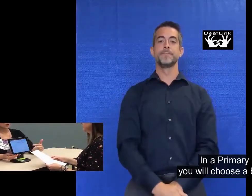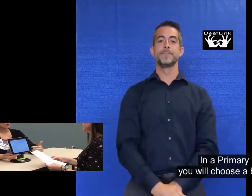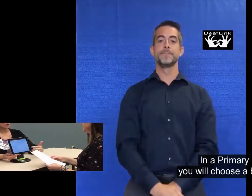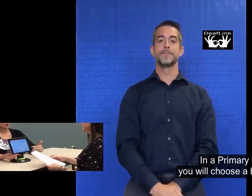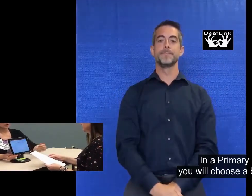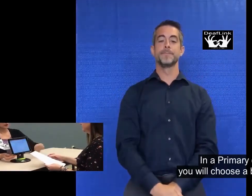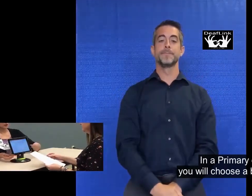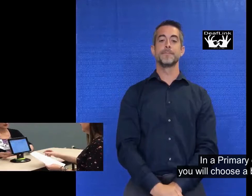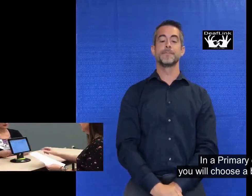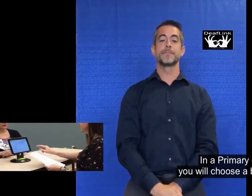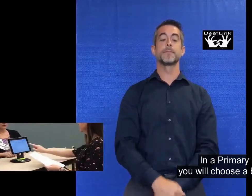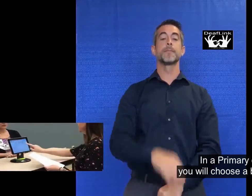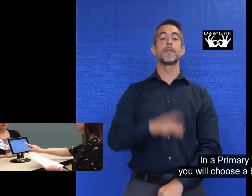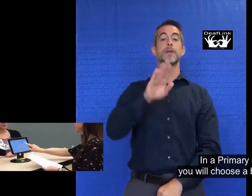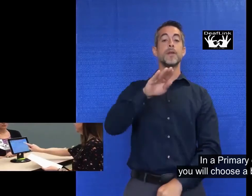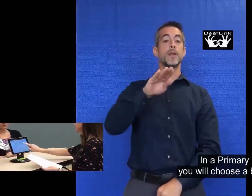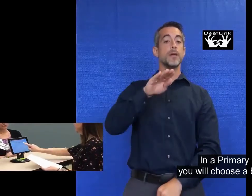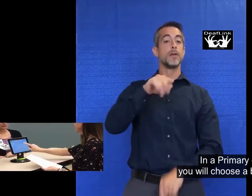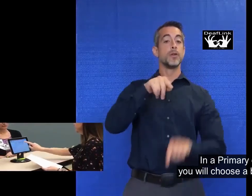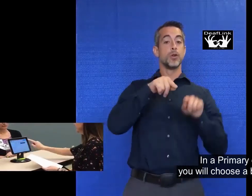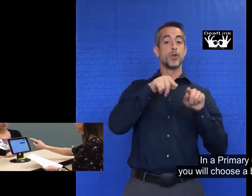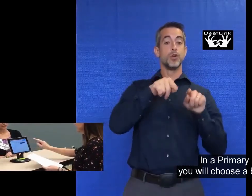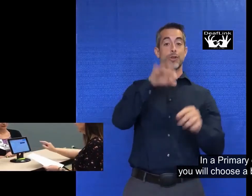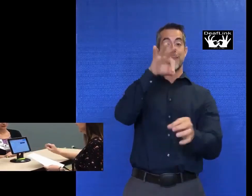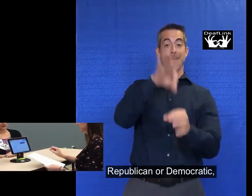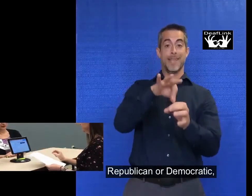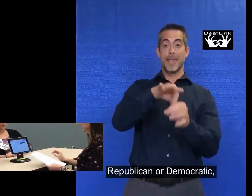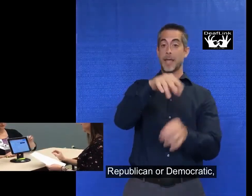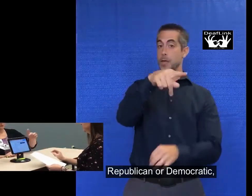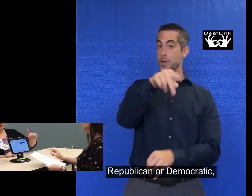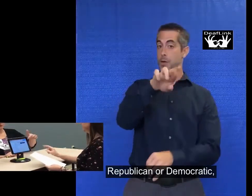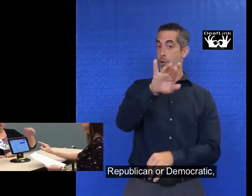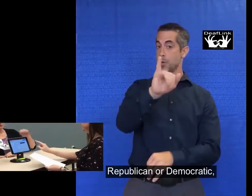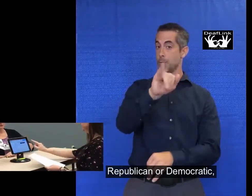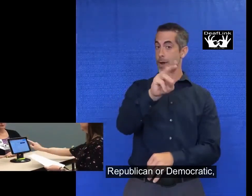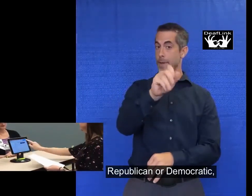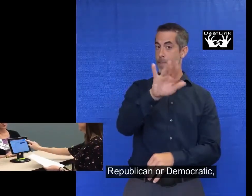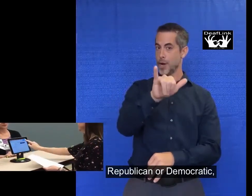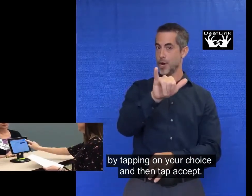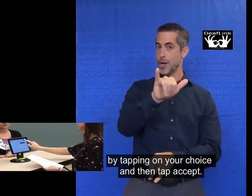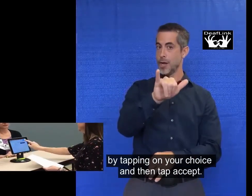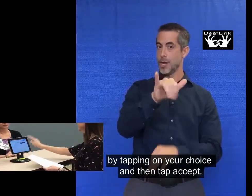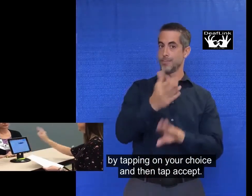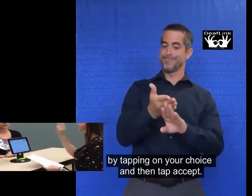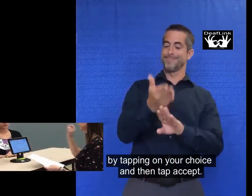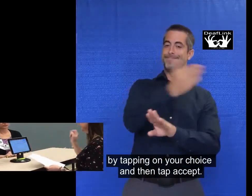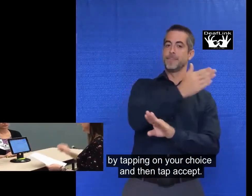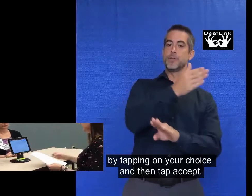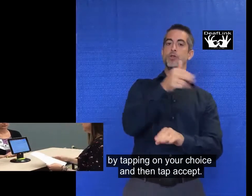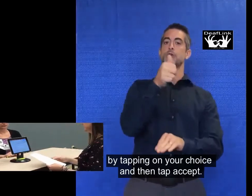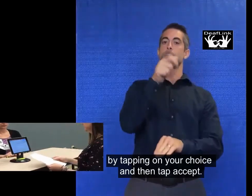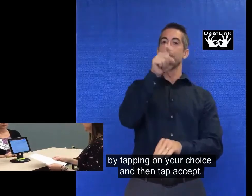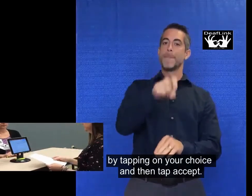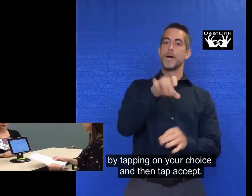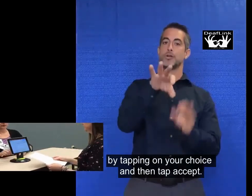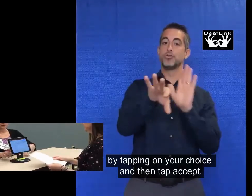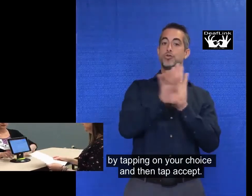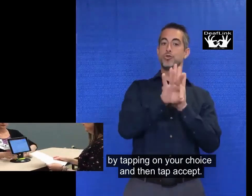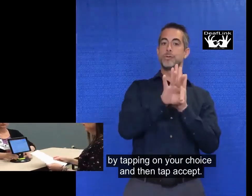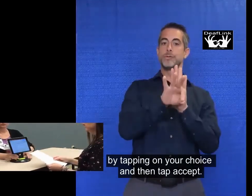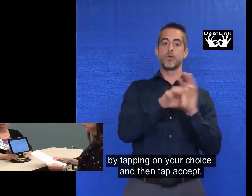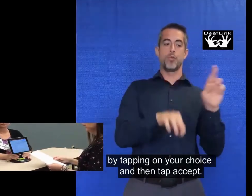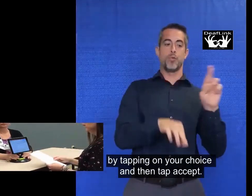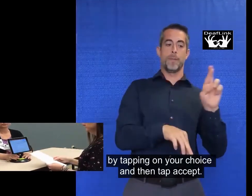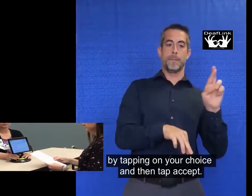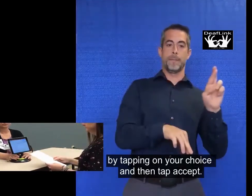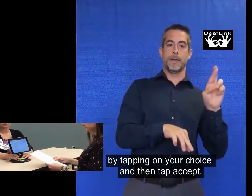In a primary only, you will choose a ballot type, Republican or Democratic, by tapping on your choice and